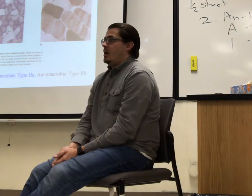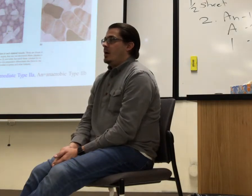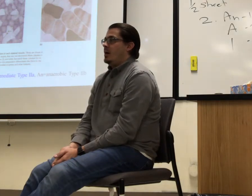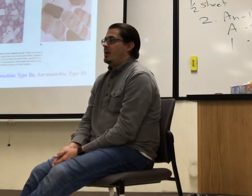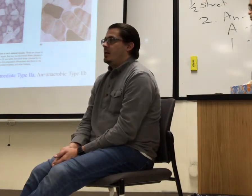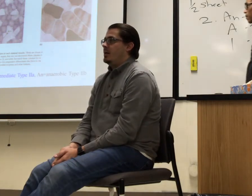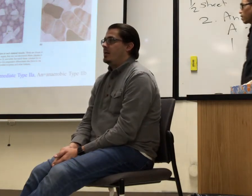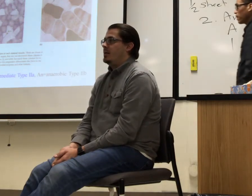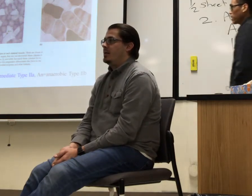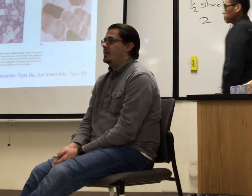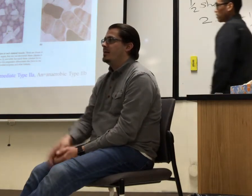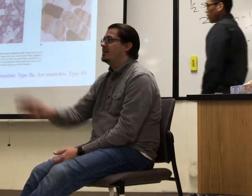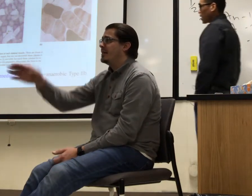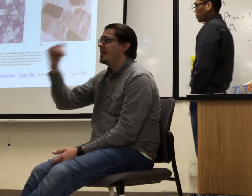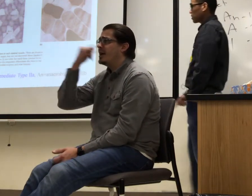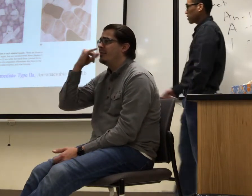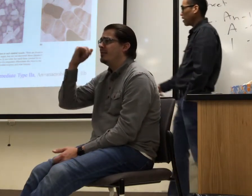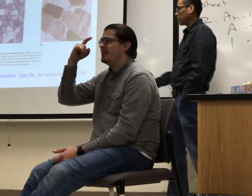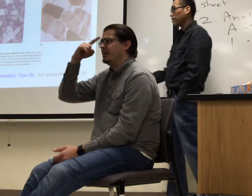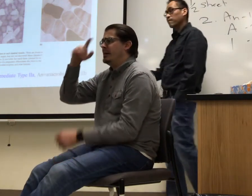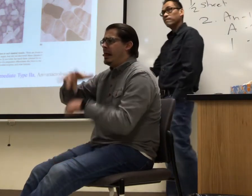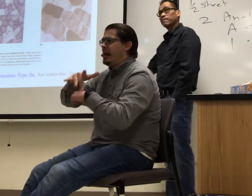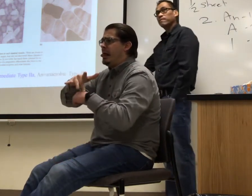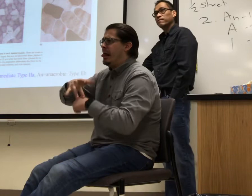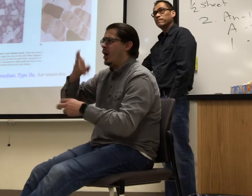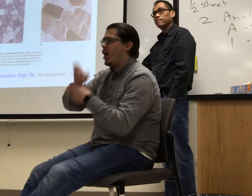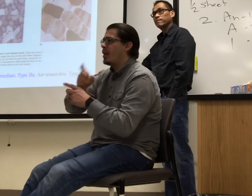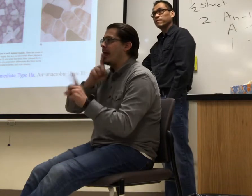For those of you who are thinking too hard, the answer is on the bottom of the slide.